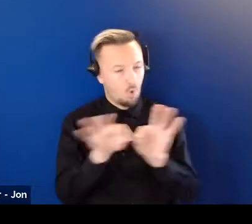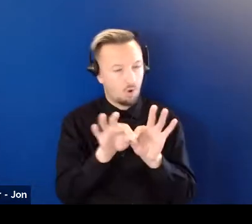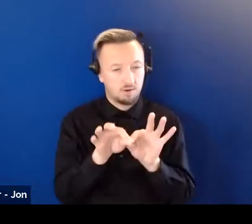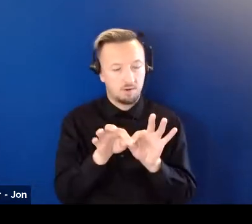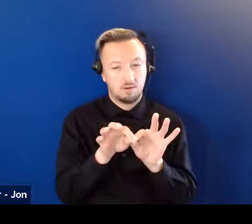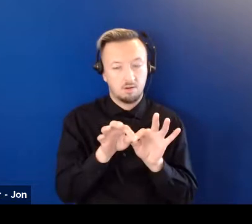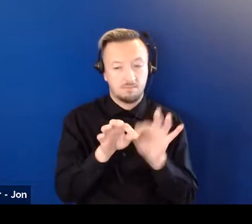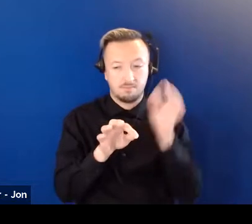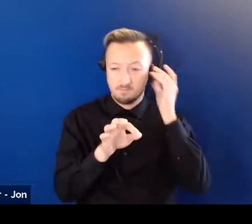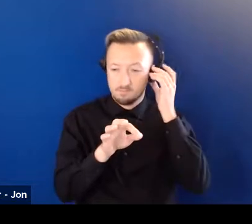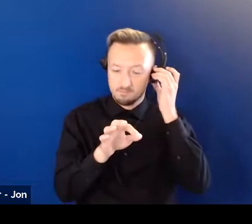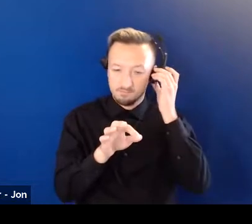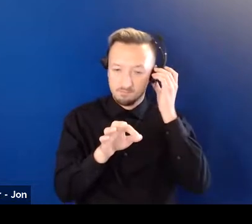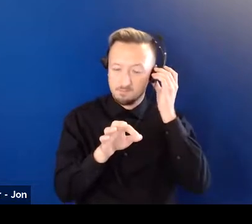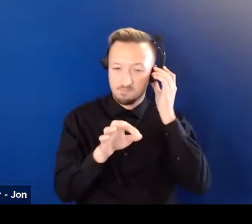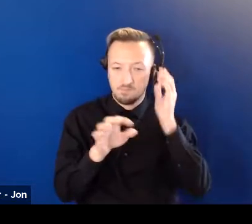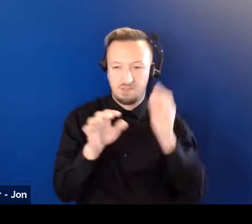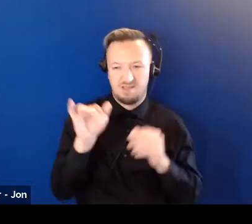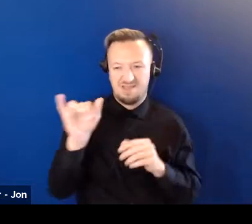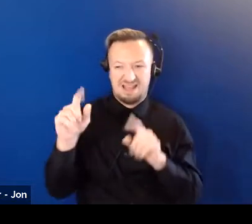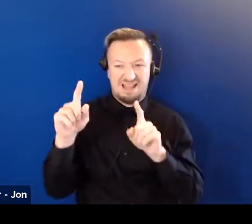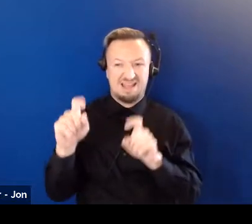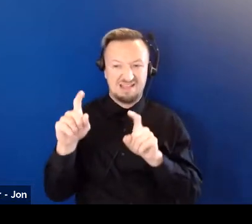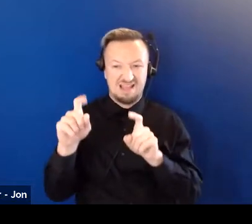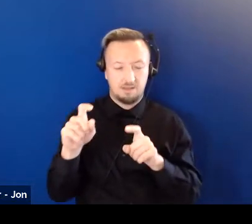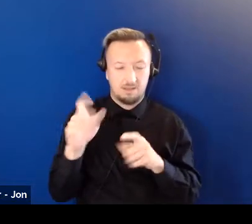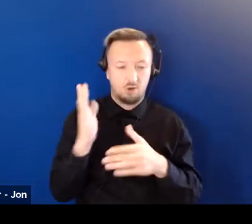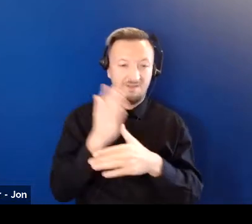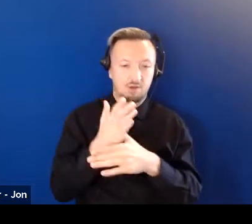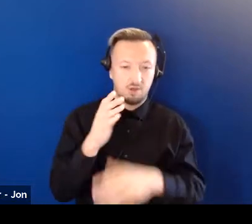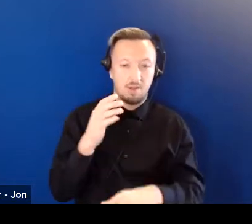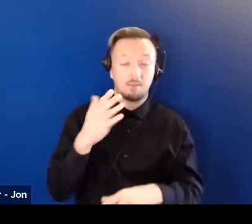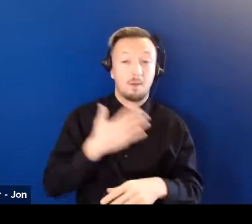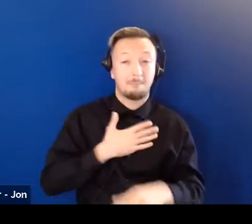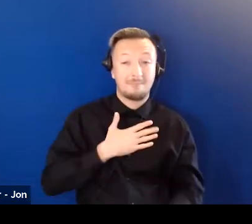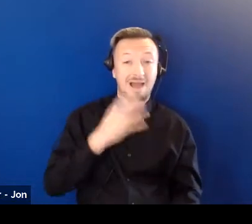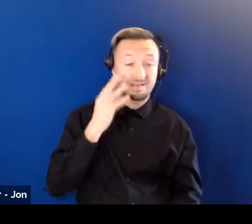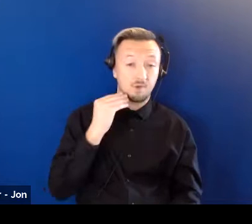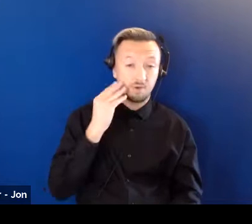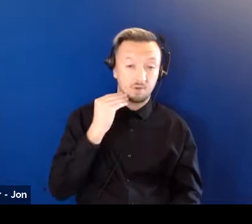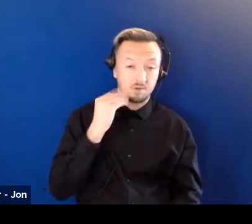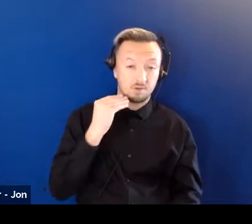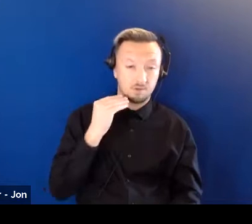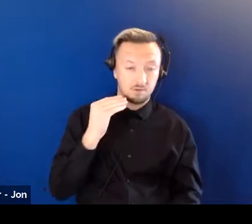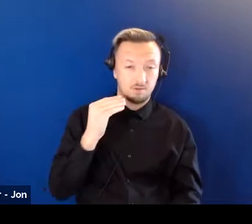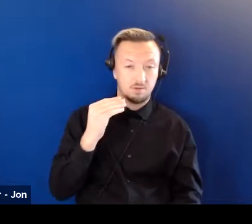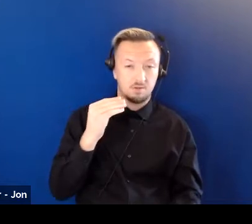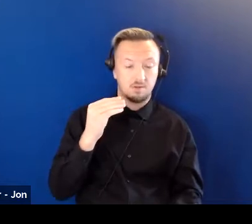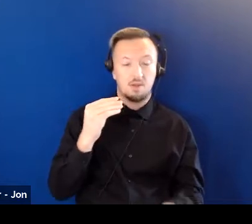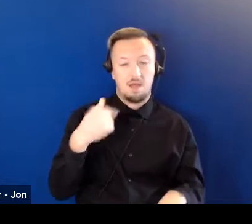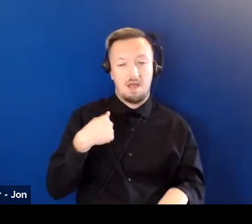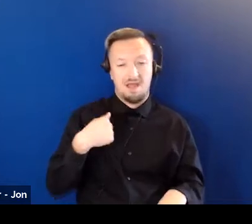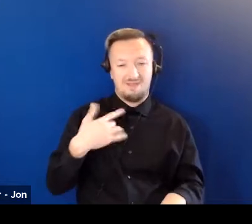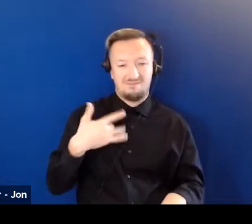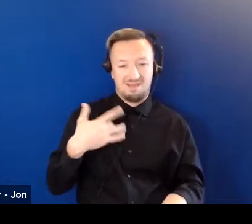this is really what the intervention is testing. This person says, in my experience, I considered myself capable of working at